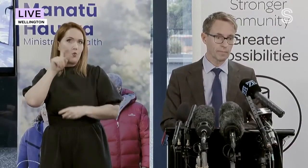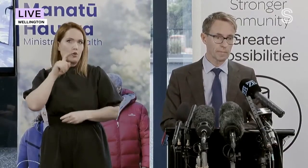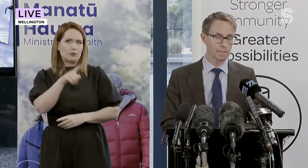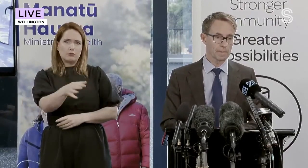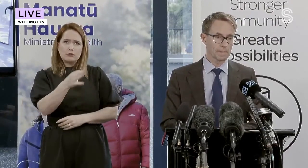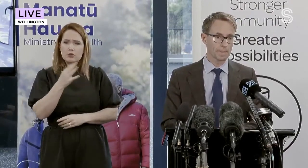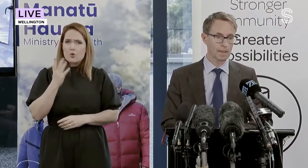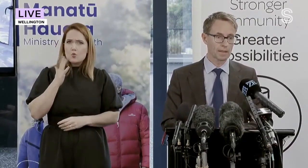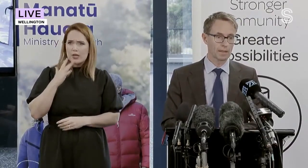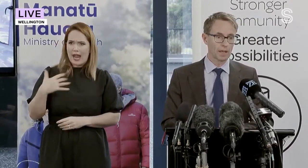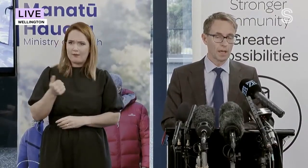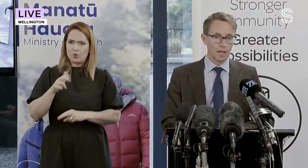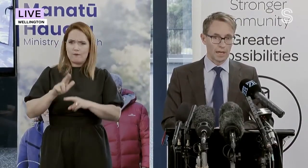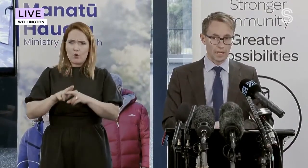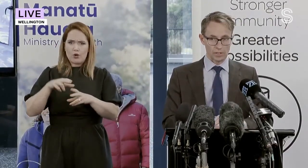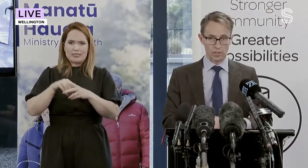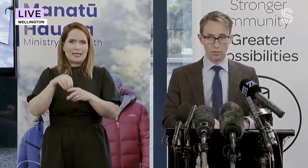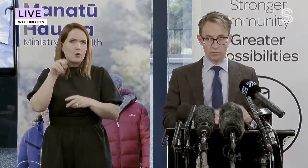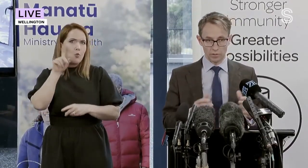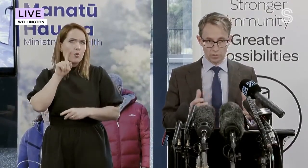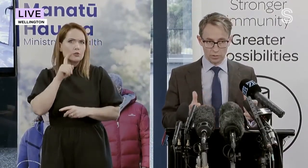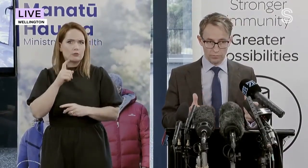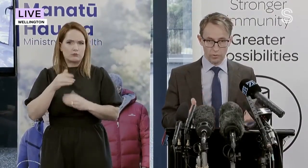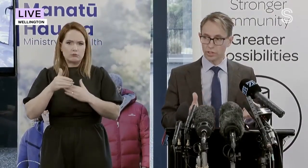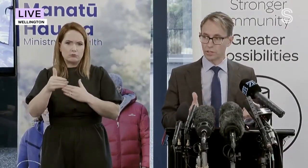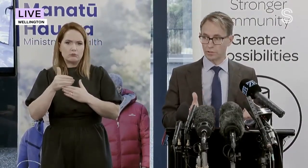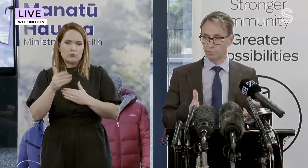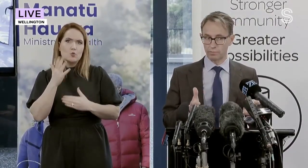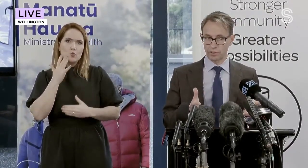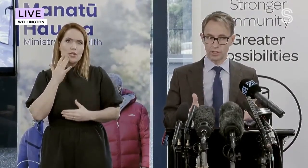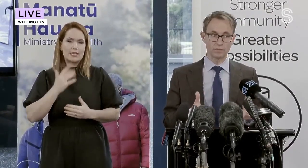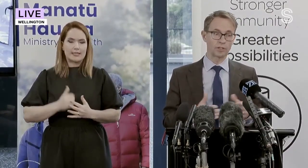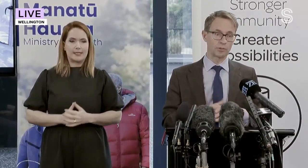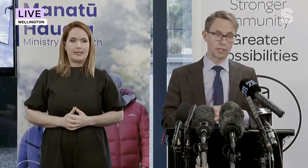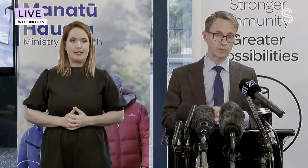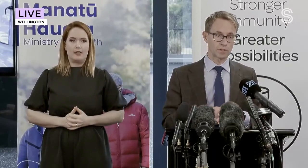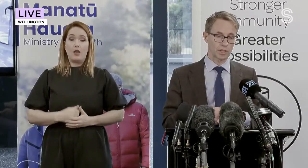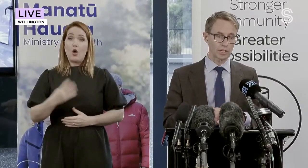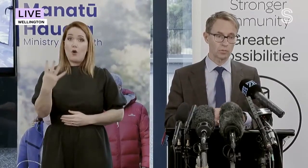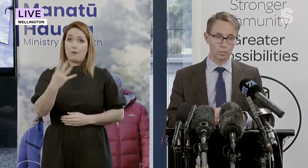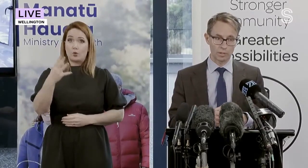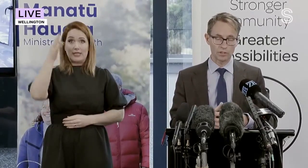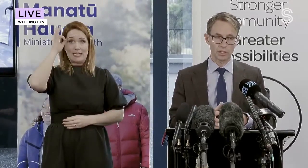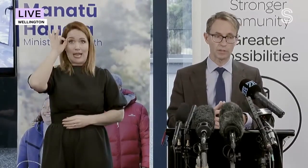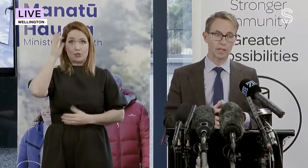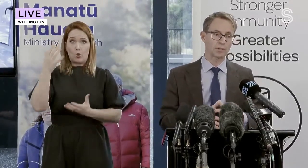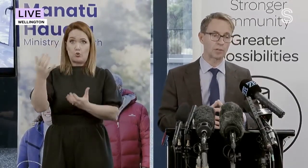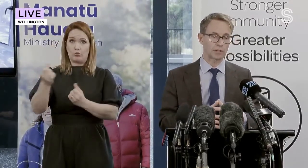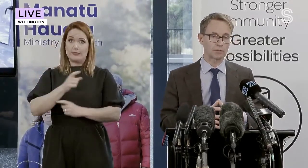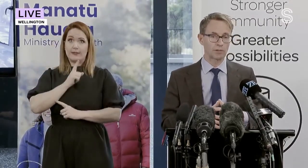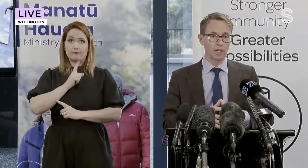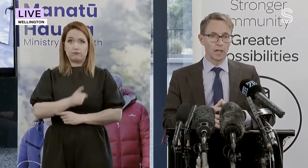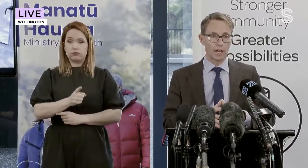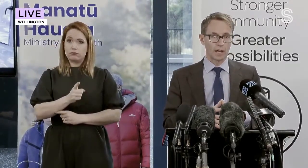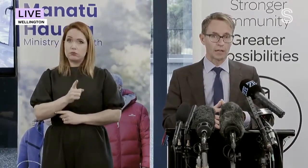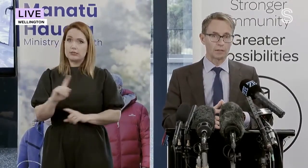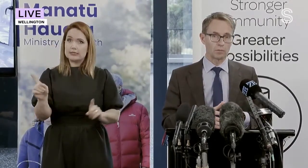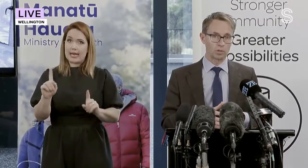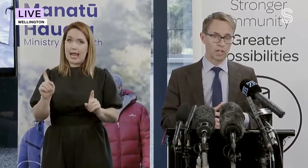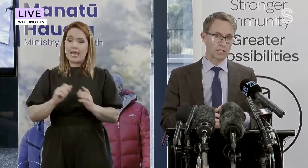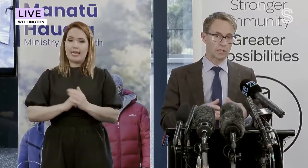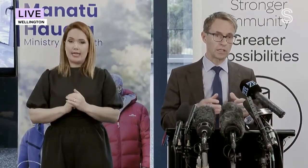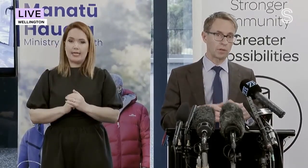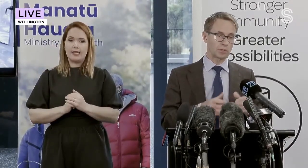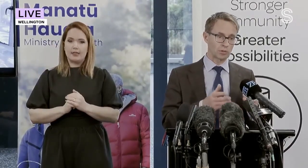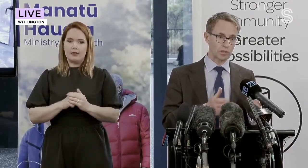on this? When do they have to do it by? The 14 that have received the directive today, will be receiving that directive,